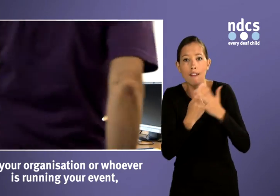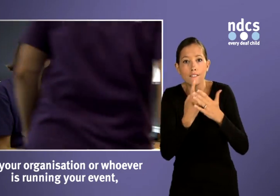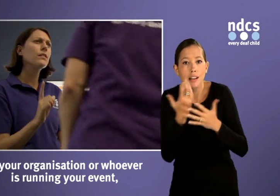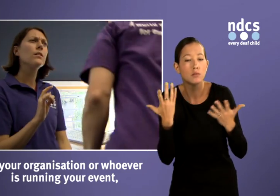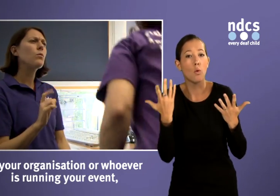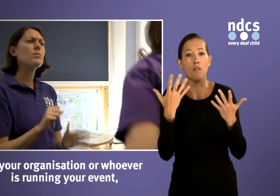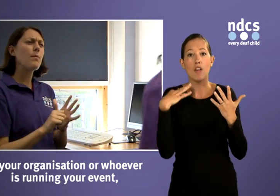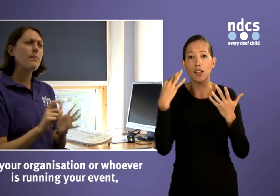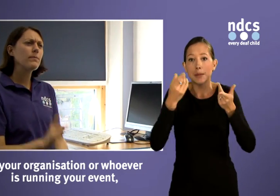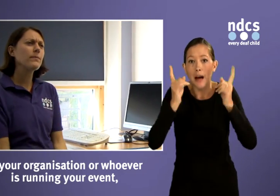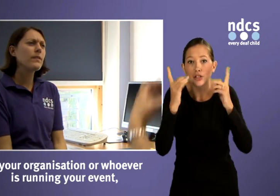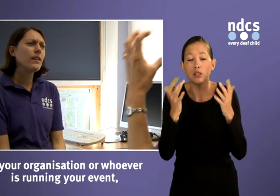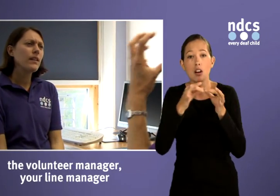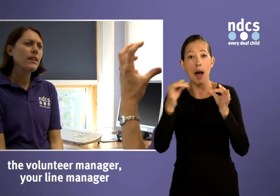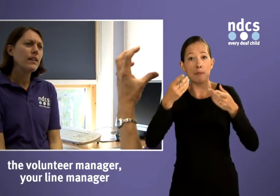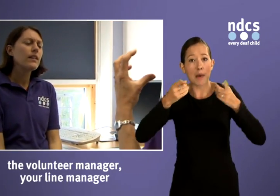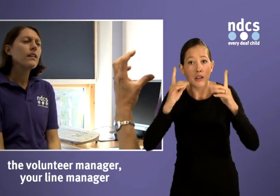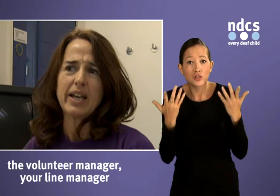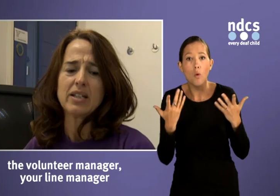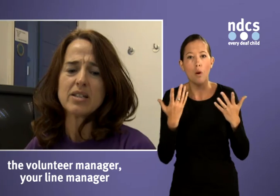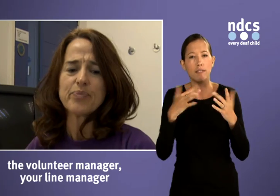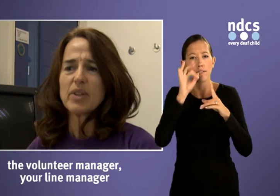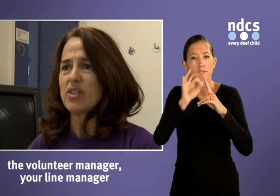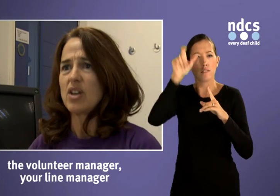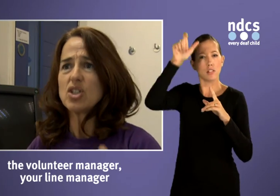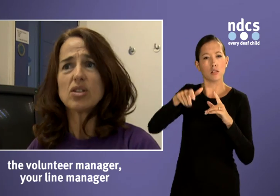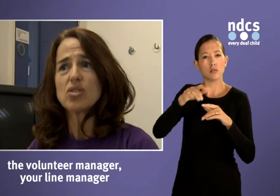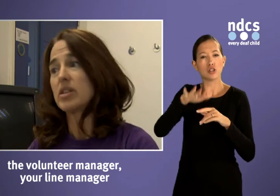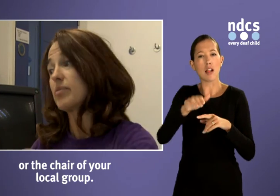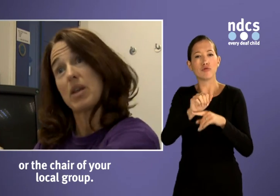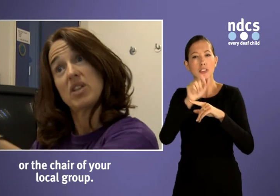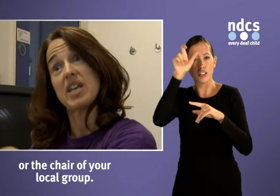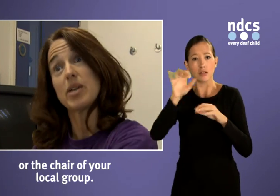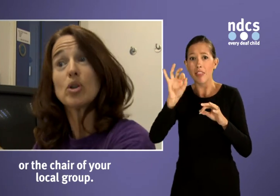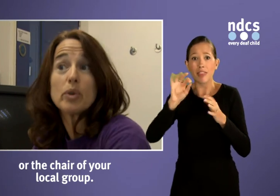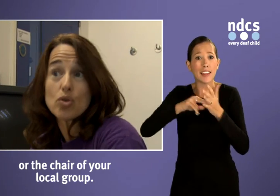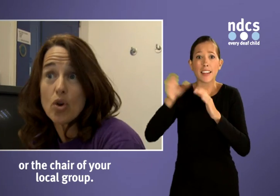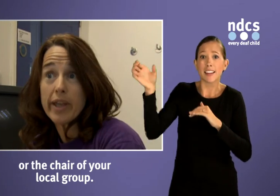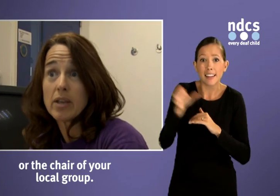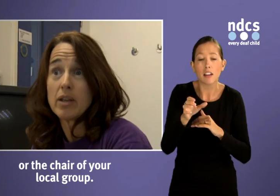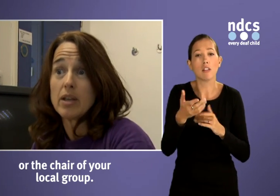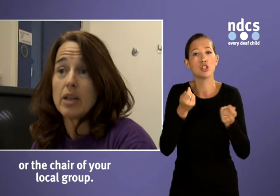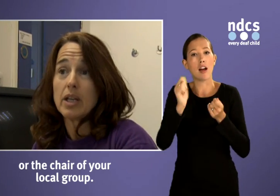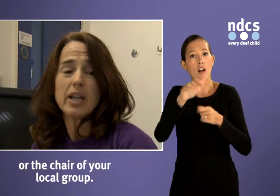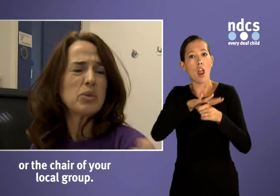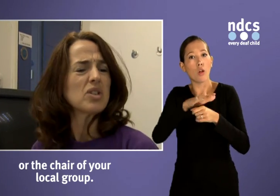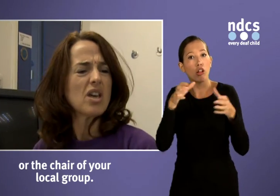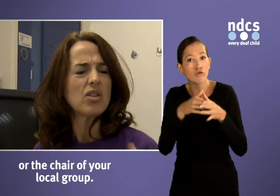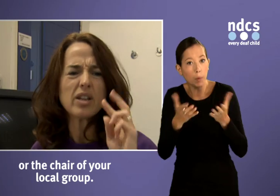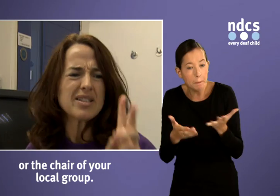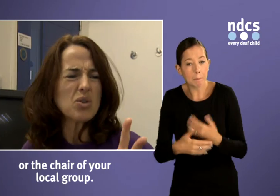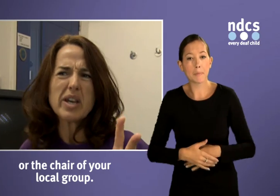organisation, or whoever is running your event, the volunteer manager, your line manager, or the chair of your local group.